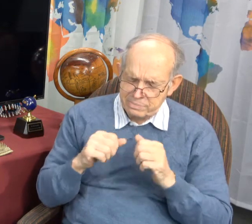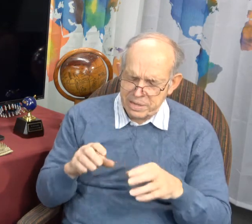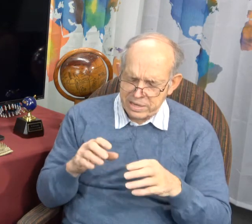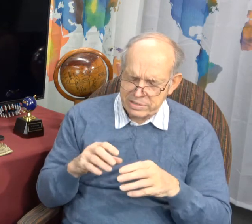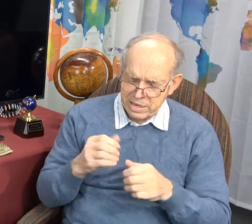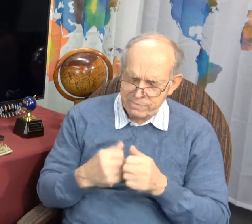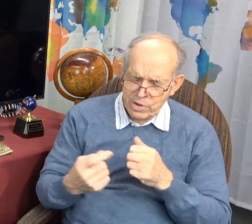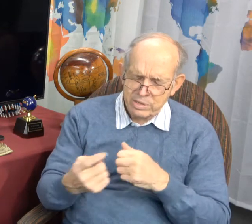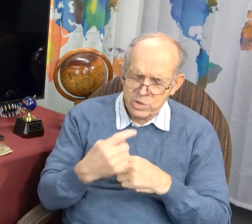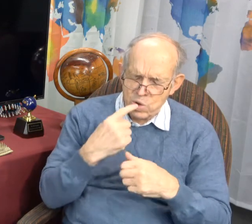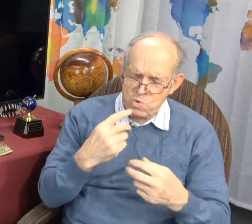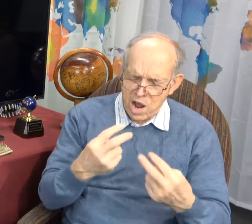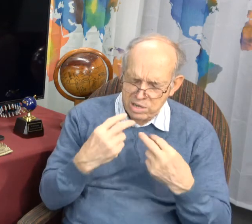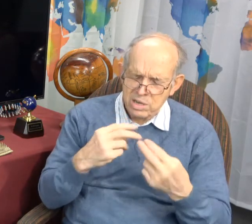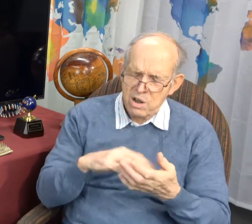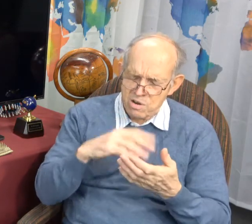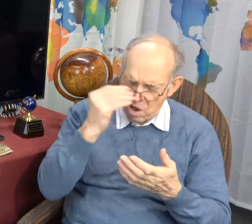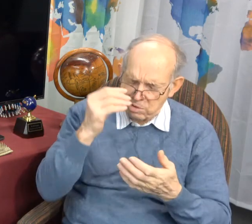Bless Abraham Hugh Ross, Lord be